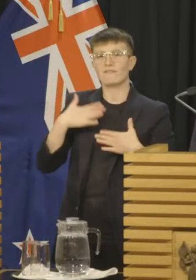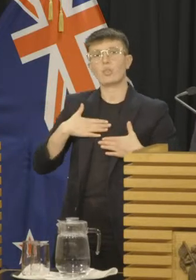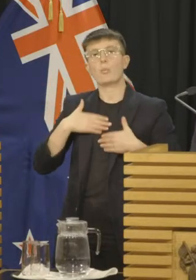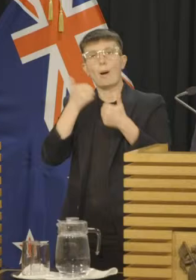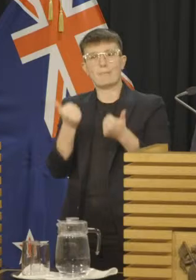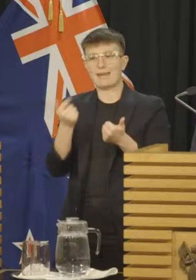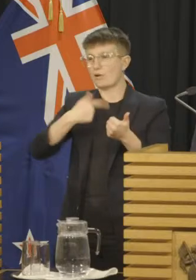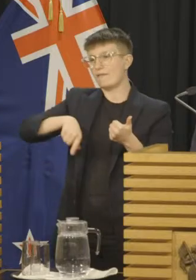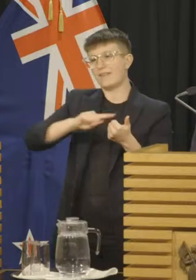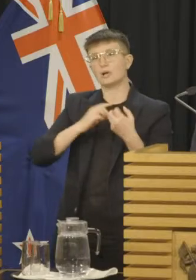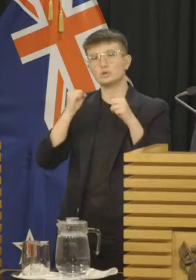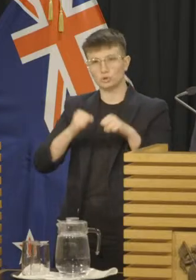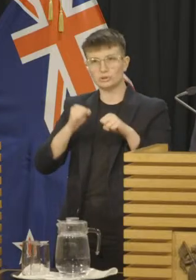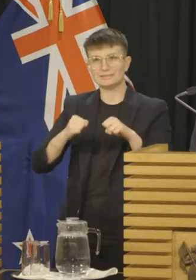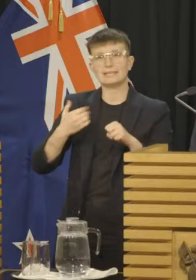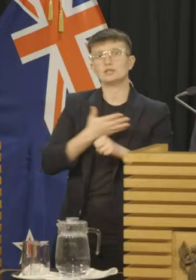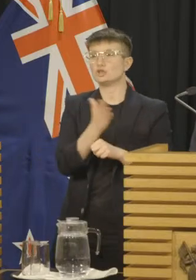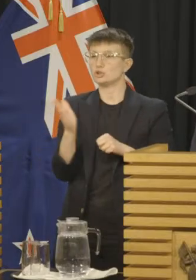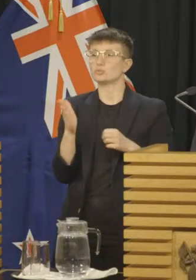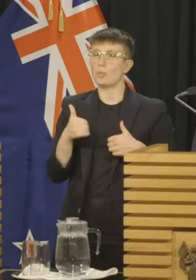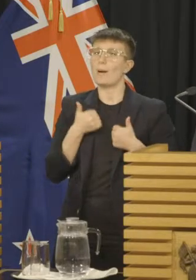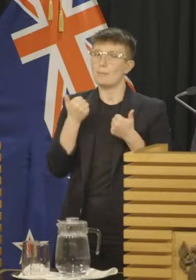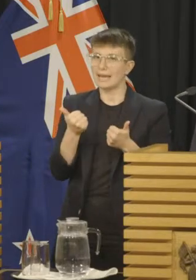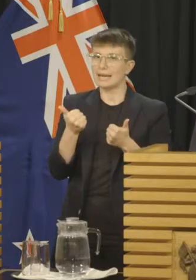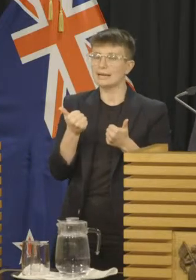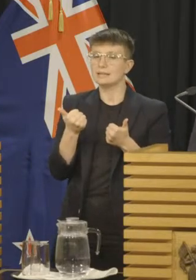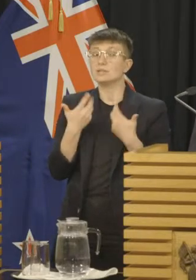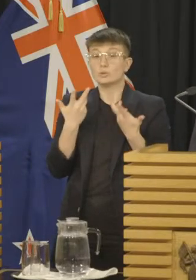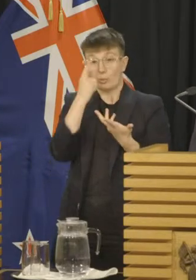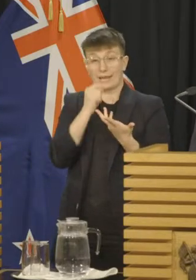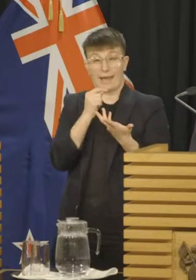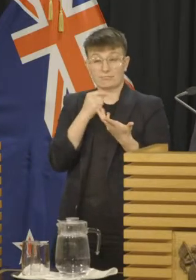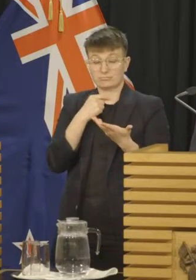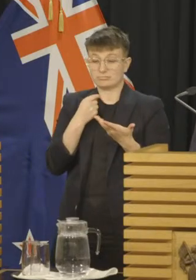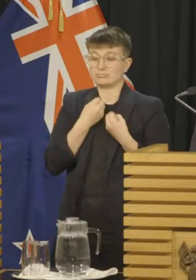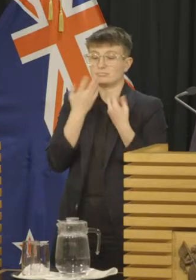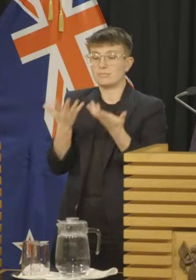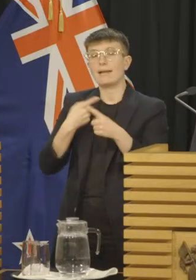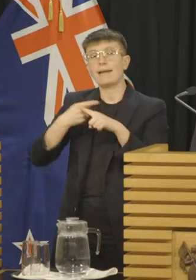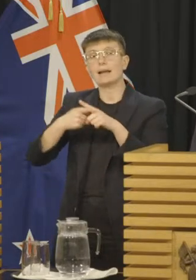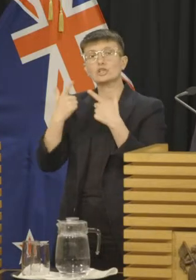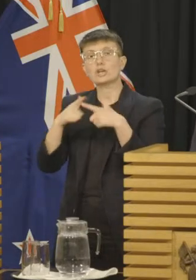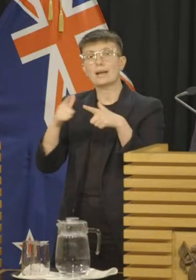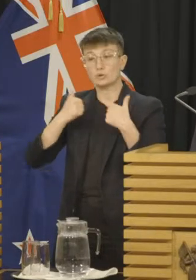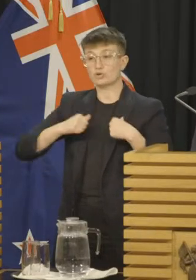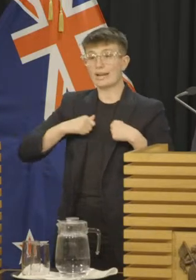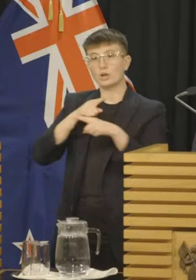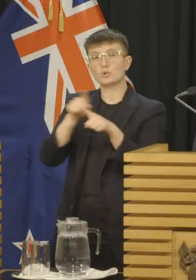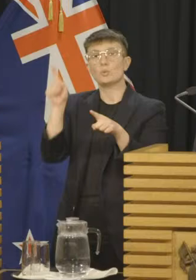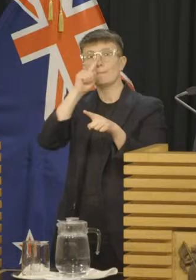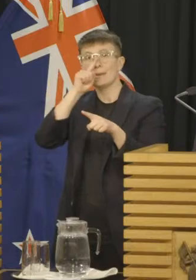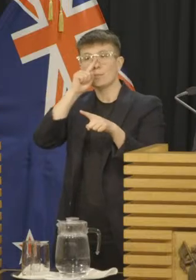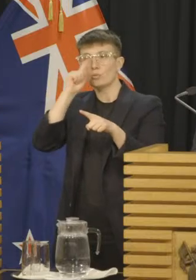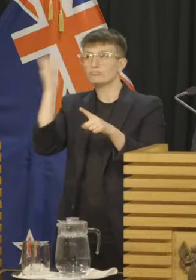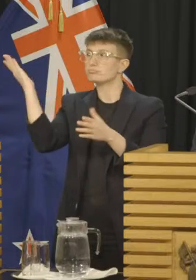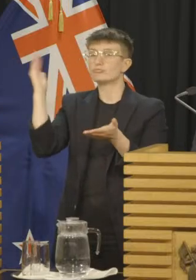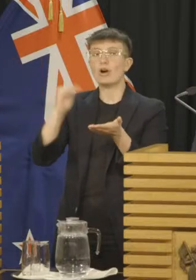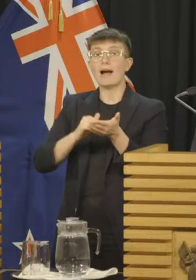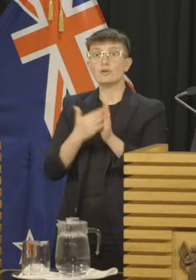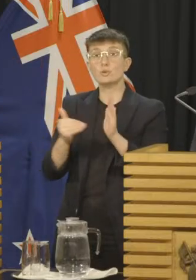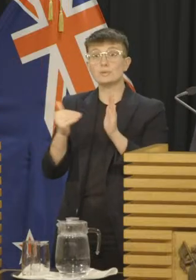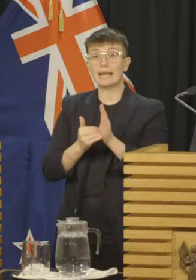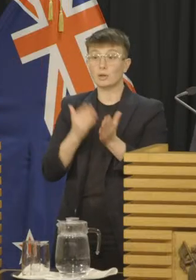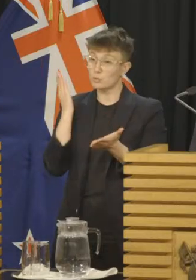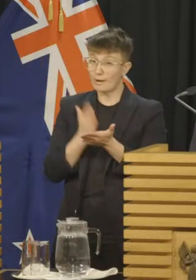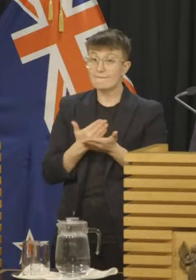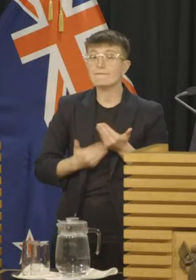so that we can deliver English language training to migrants, and so that we can release marketing campaigns to keep our brand